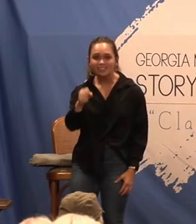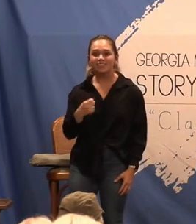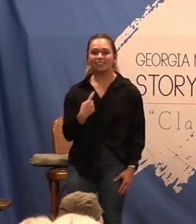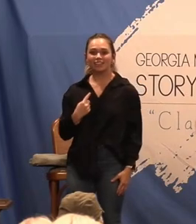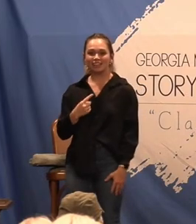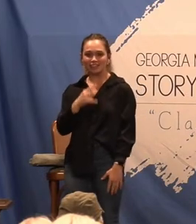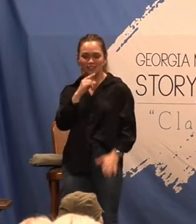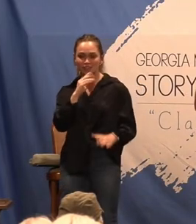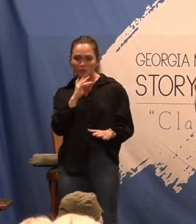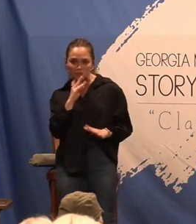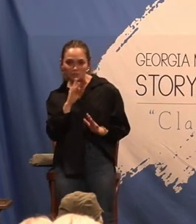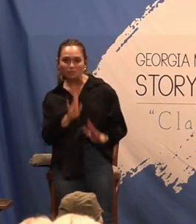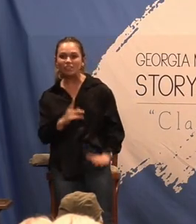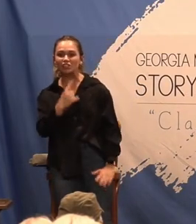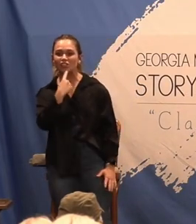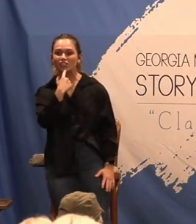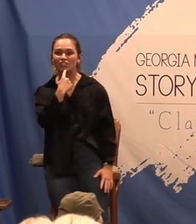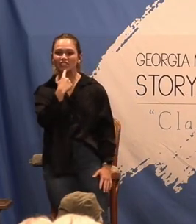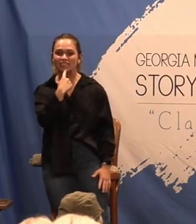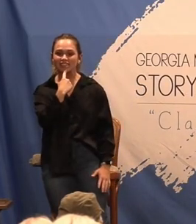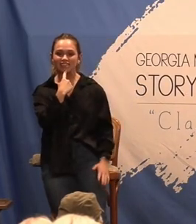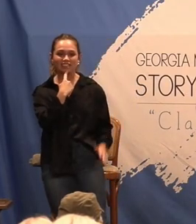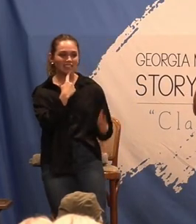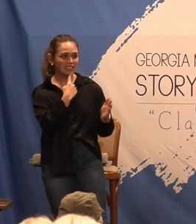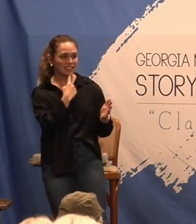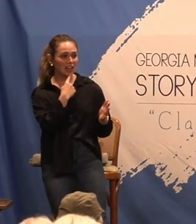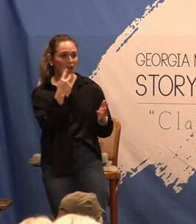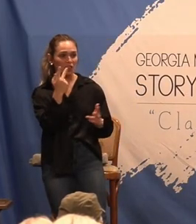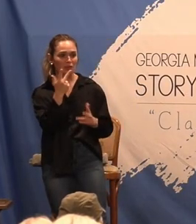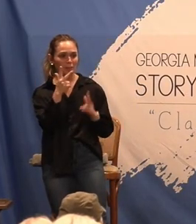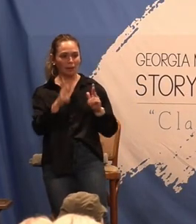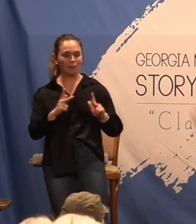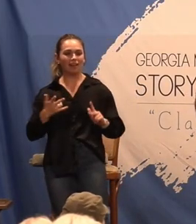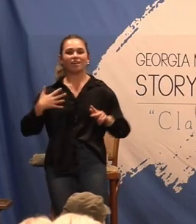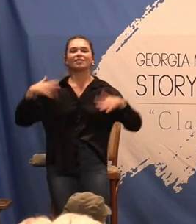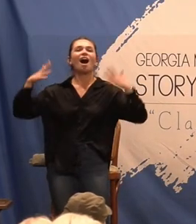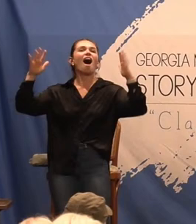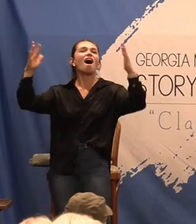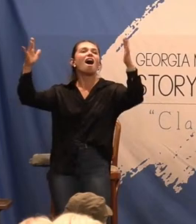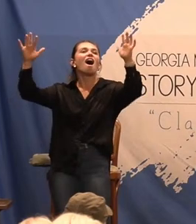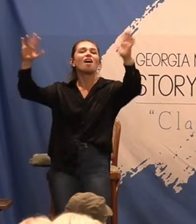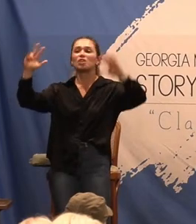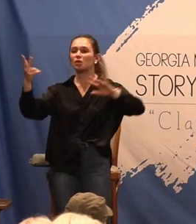The MC decides that there's three people that have great applause, and he's going to call